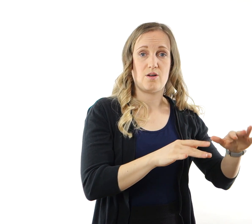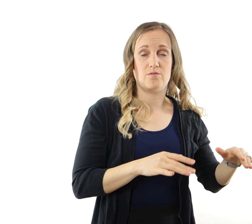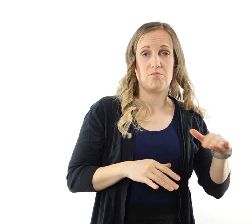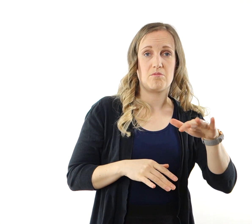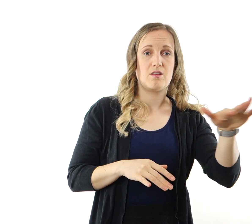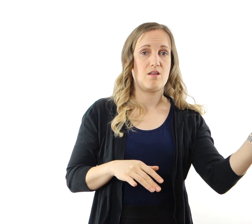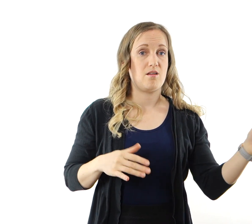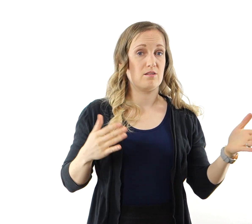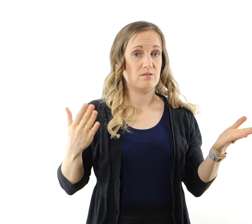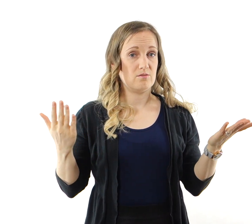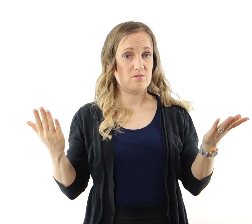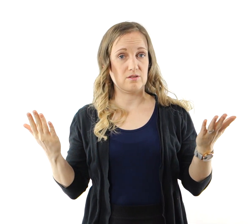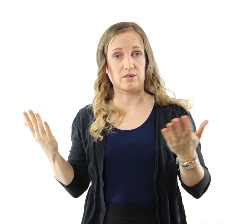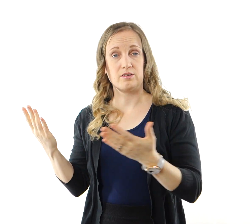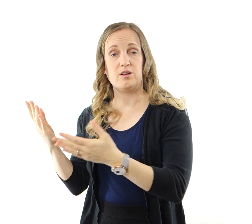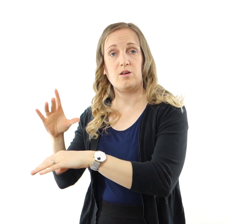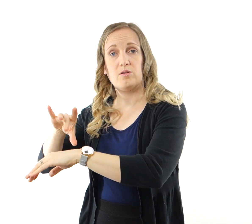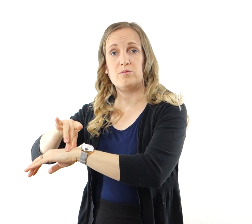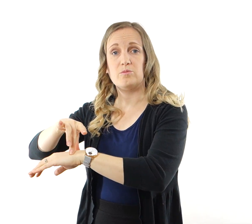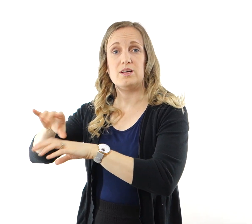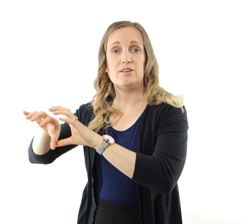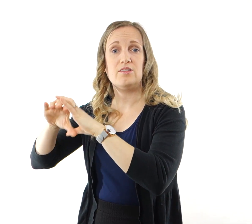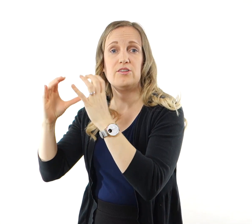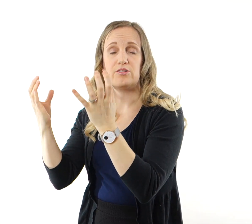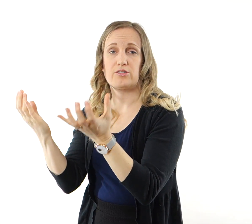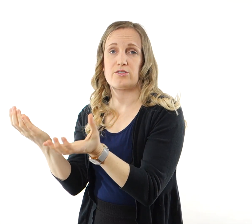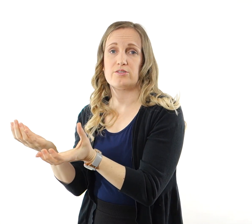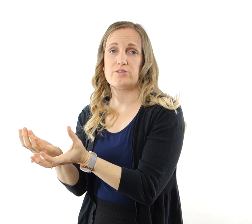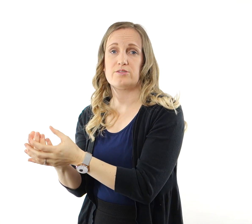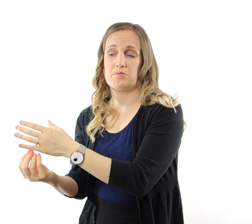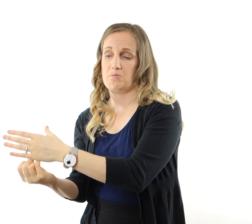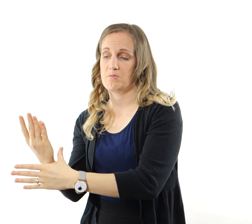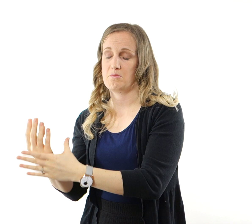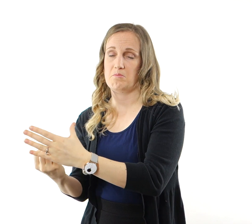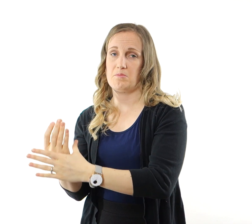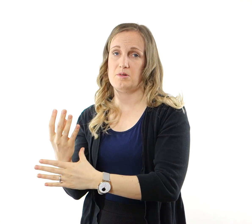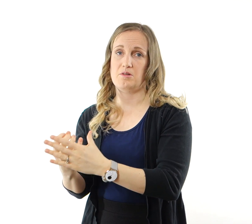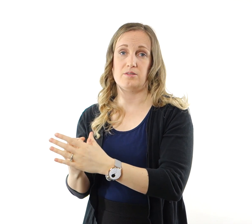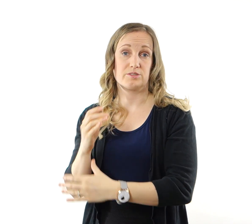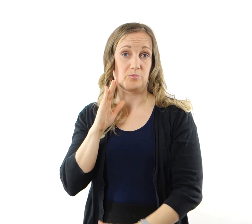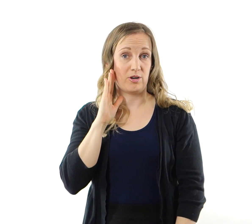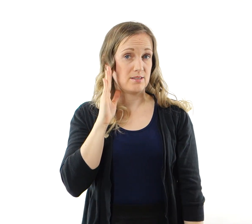snow, or will the earth know spring?